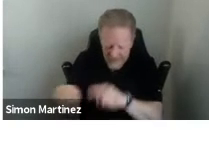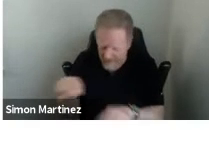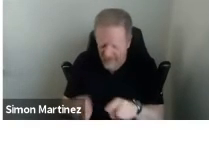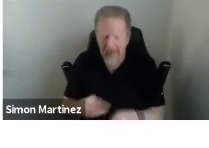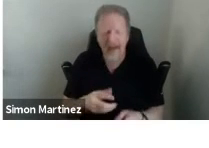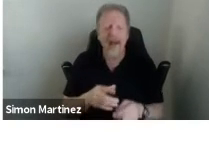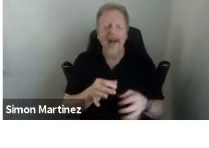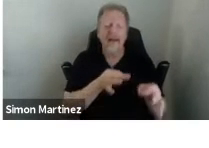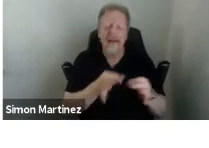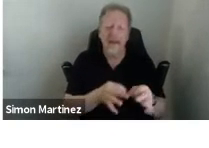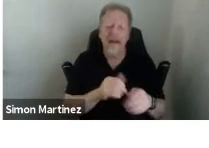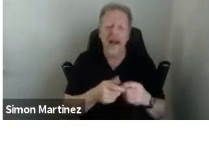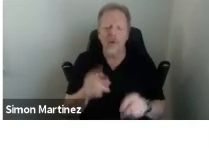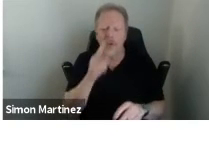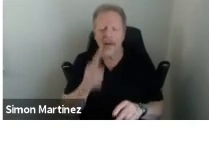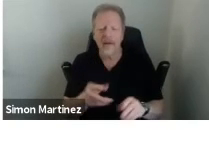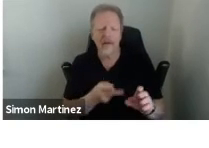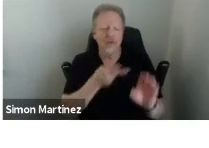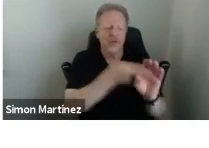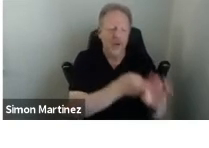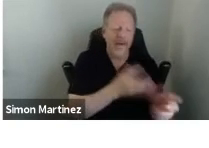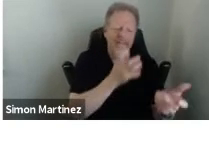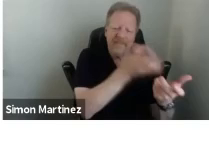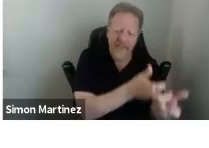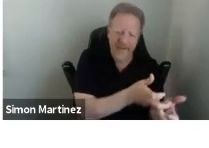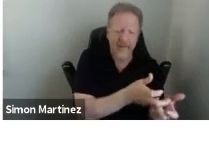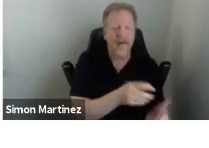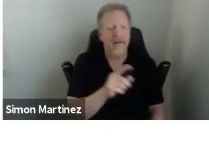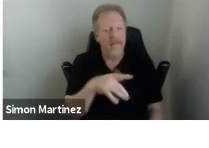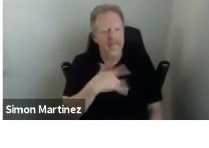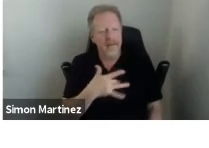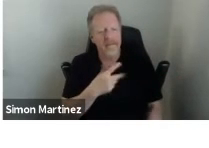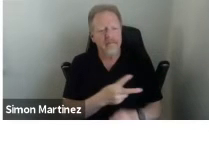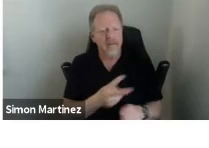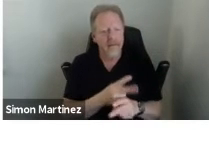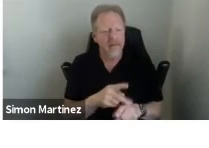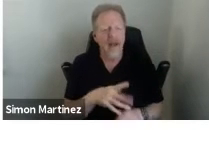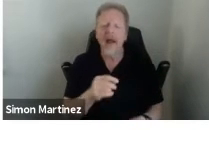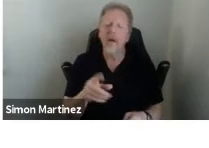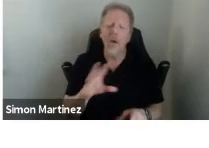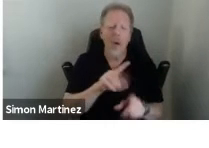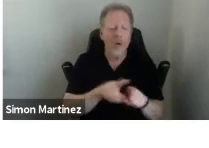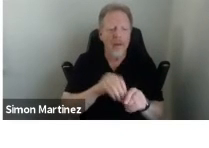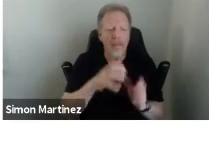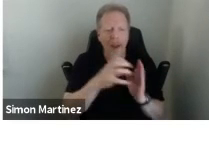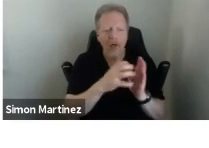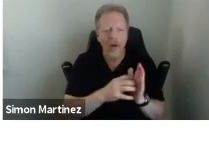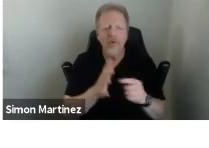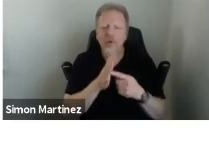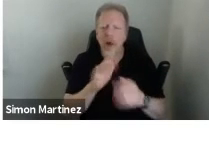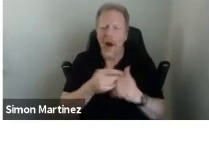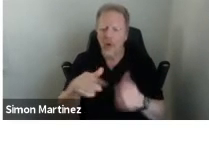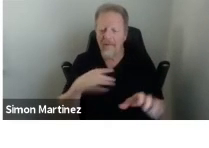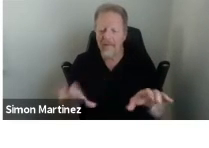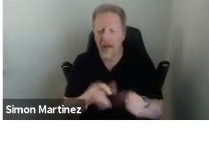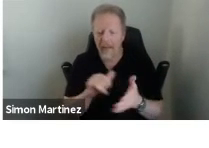and look at maybe highlight the top 3 skills that they're requiring, and show in the body paragraph how you have done